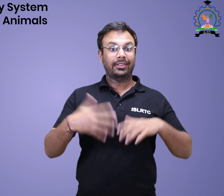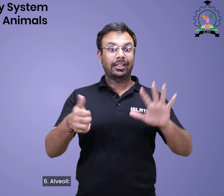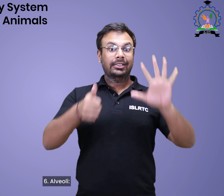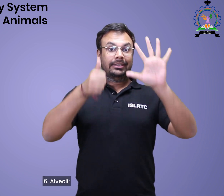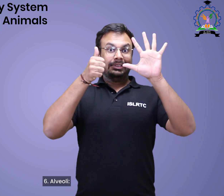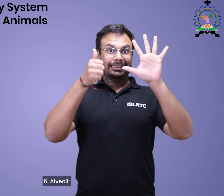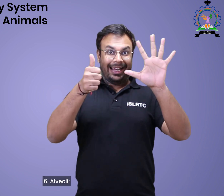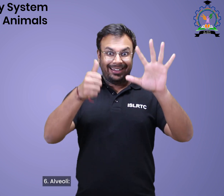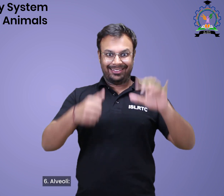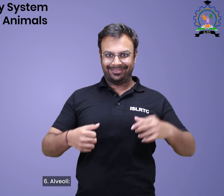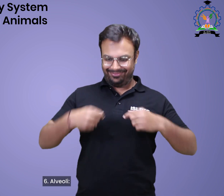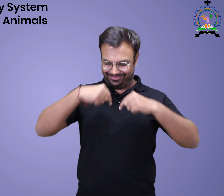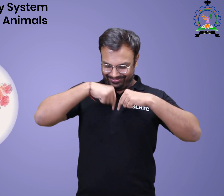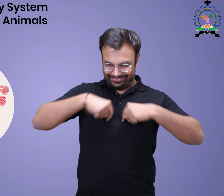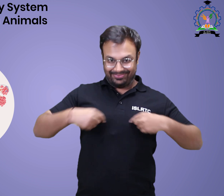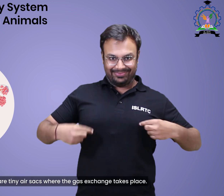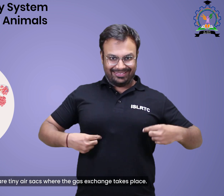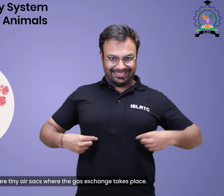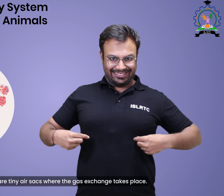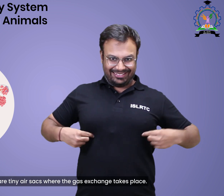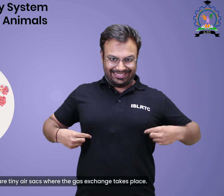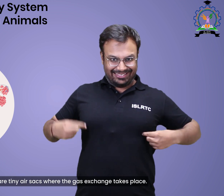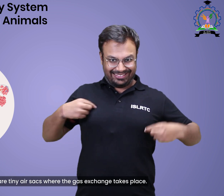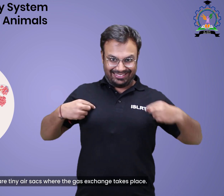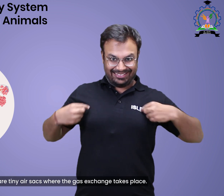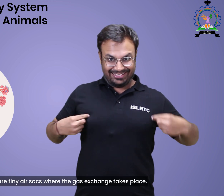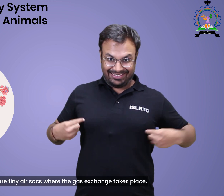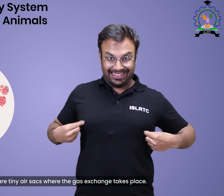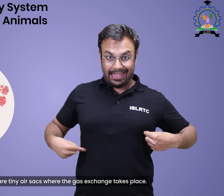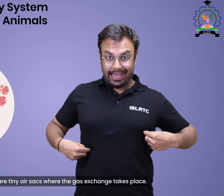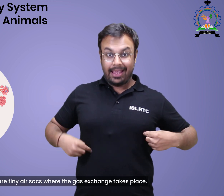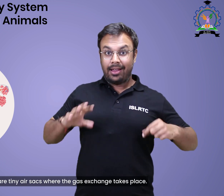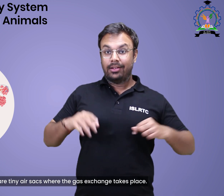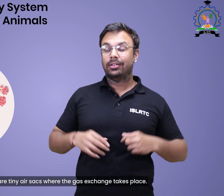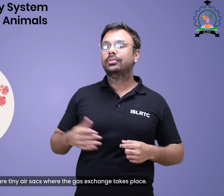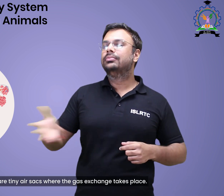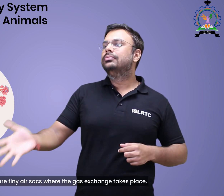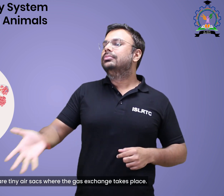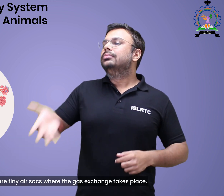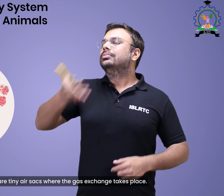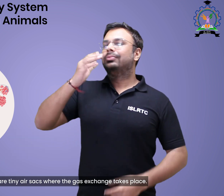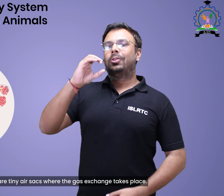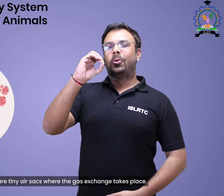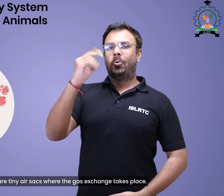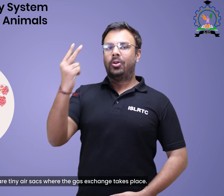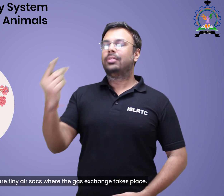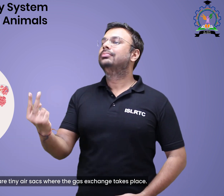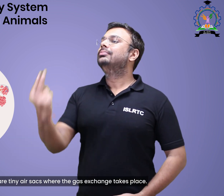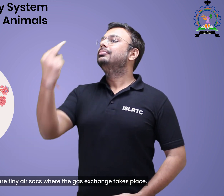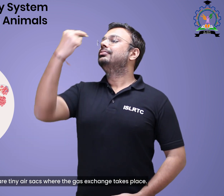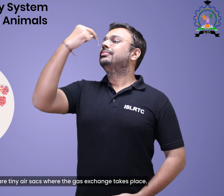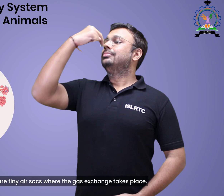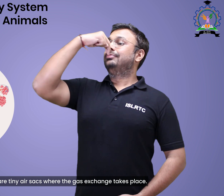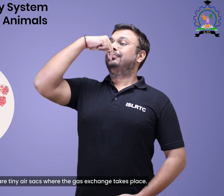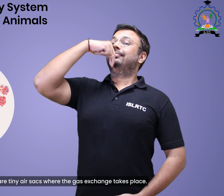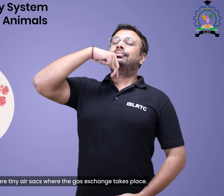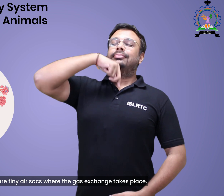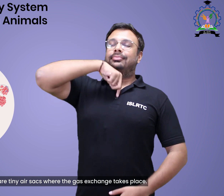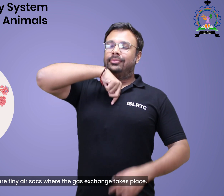Six. Alveoli. The alveoli are tiny air sacs where the gas exchange takes place.